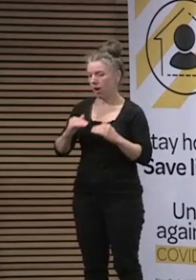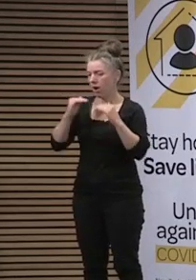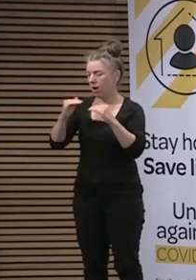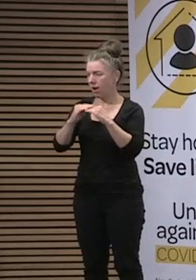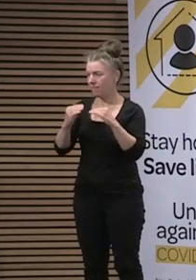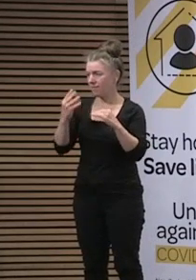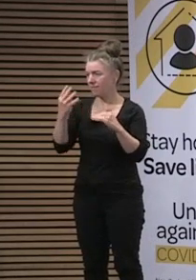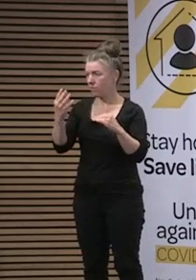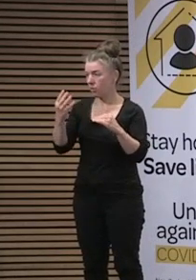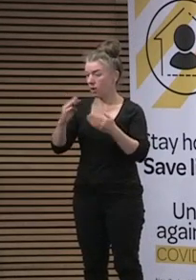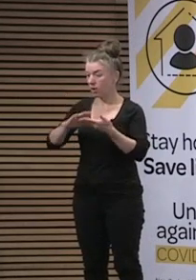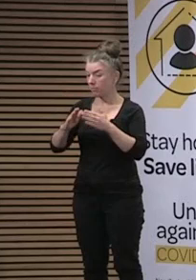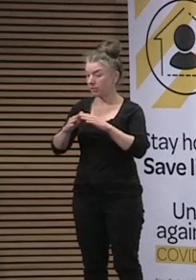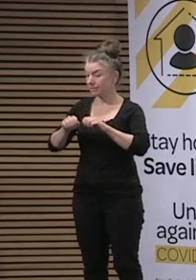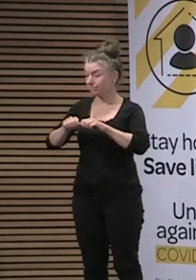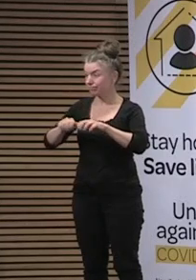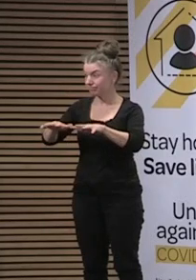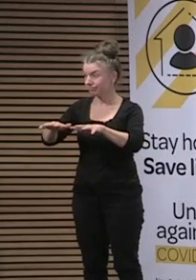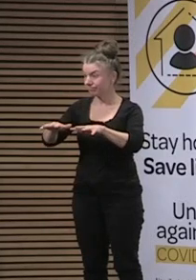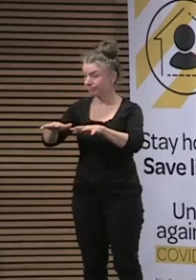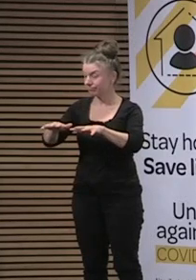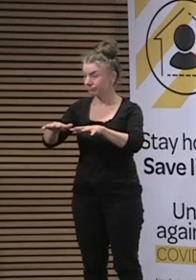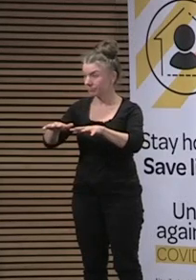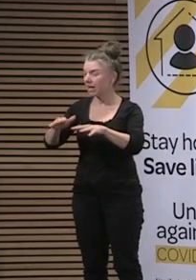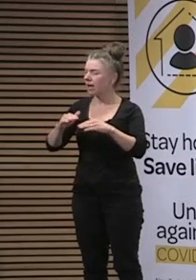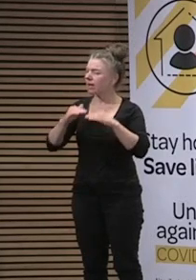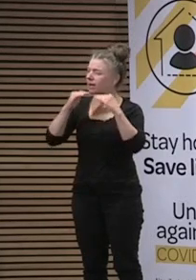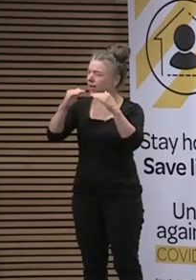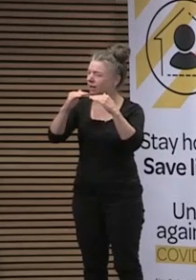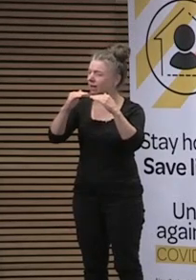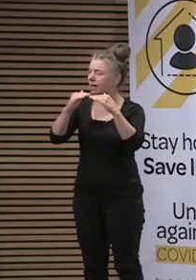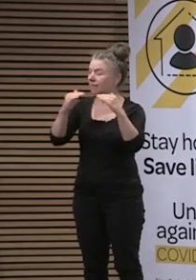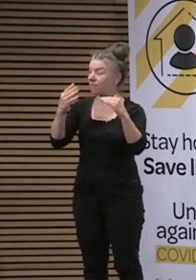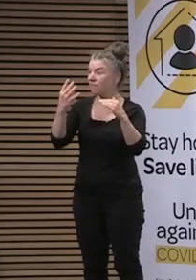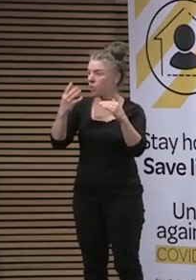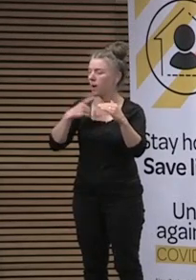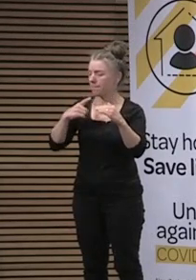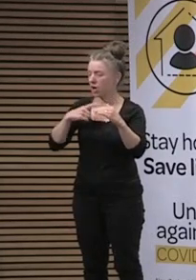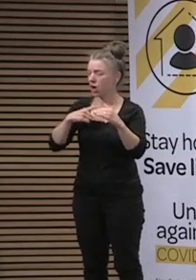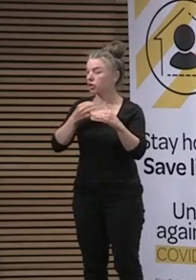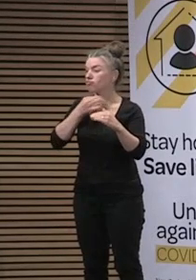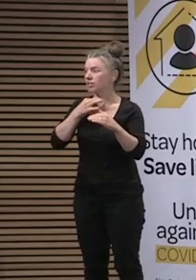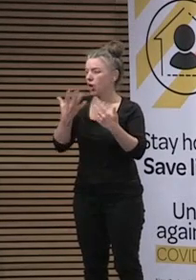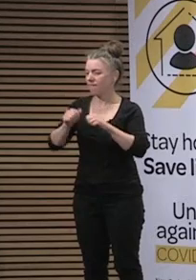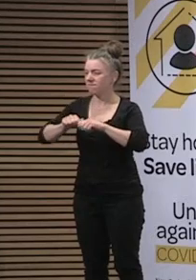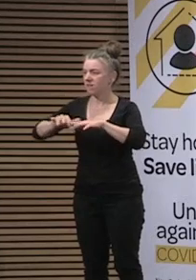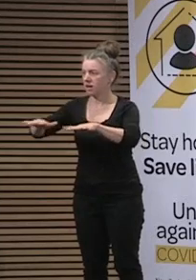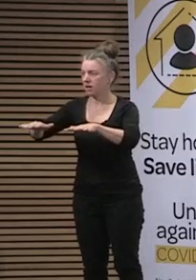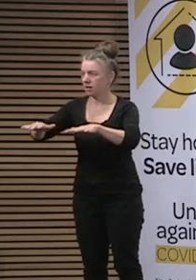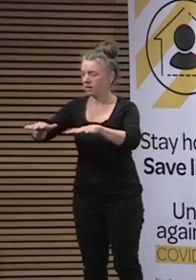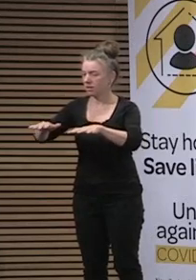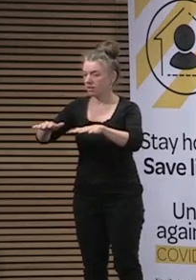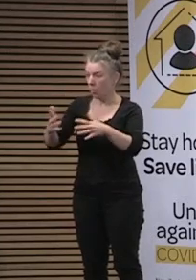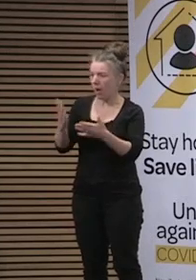community transmission is either present or there is a risk of it being sustained. That's why we're in Alert Level 4, is to break that chain of